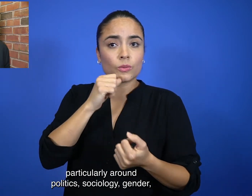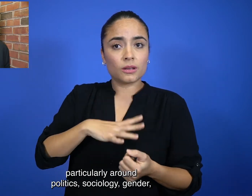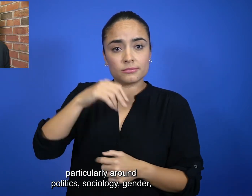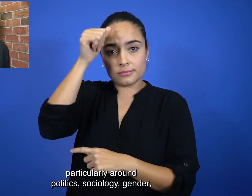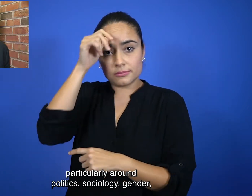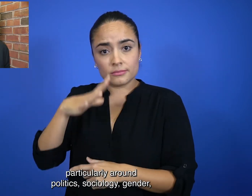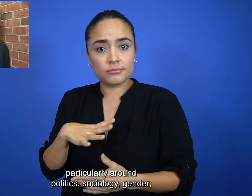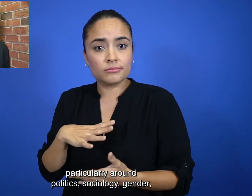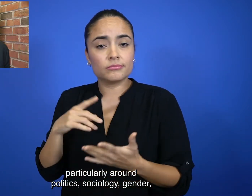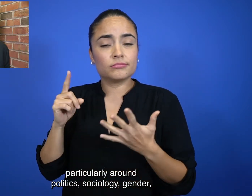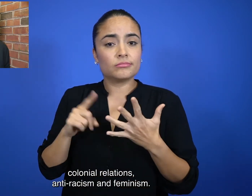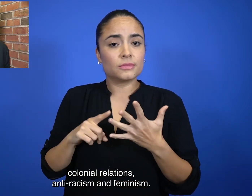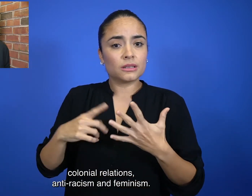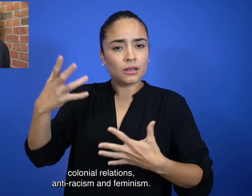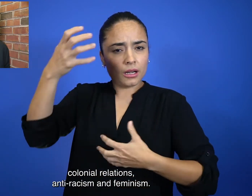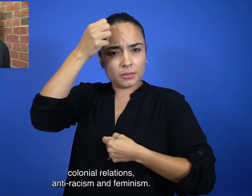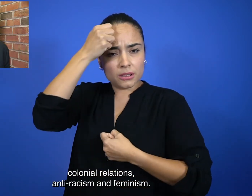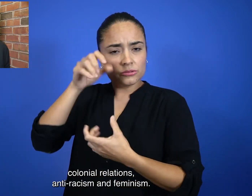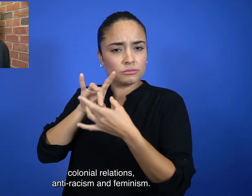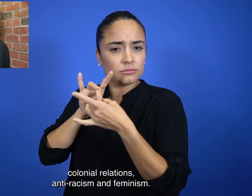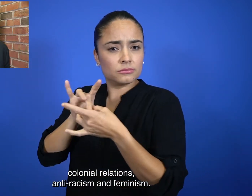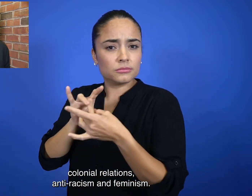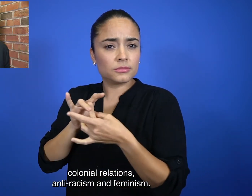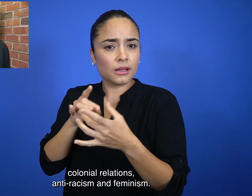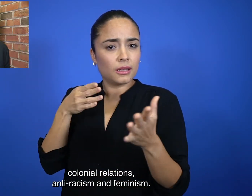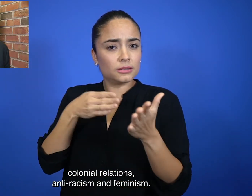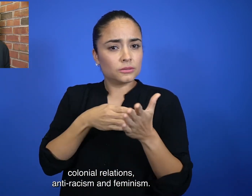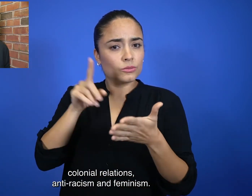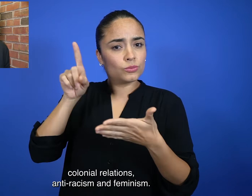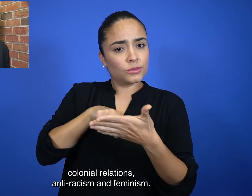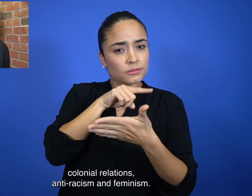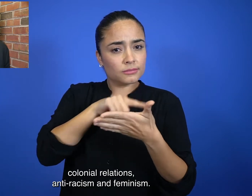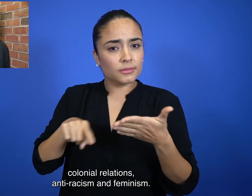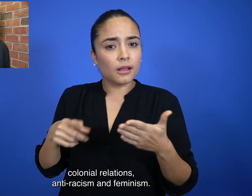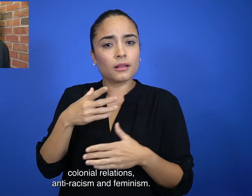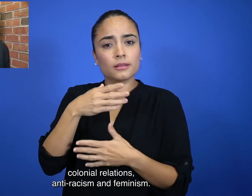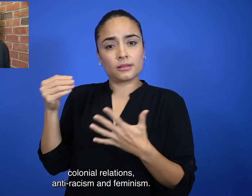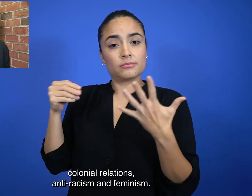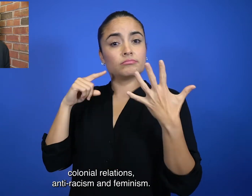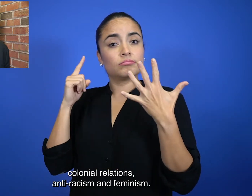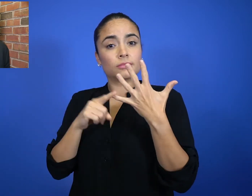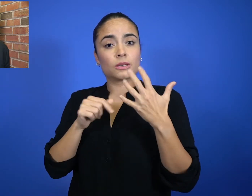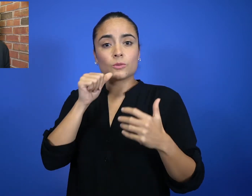gender, colonial relations, anti-racism, and feminism.